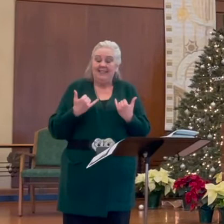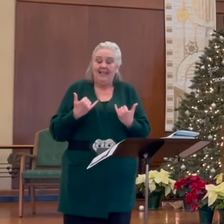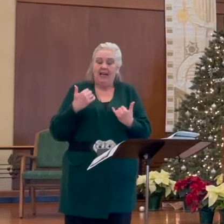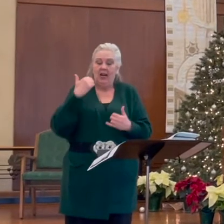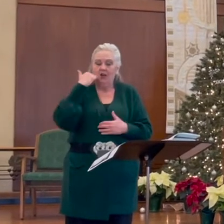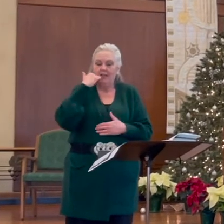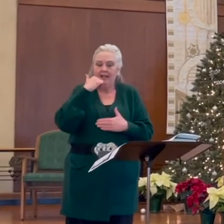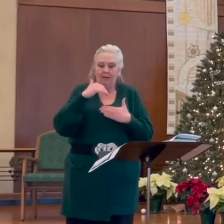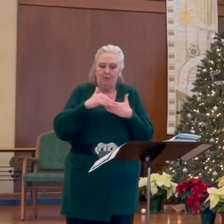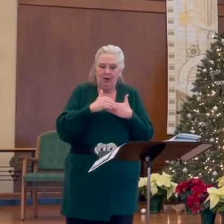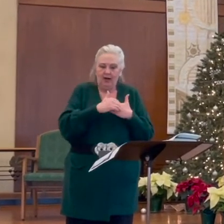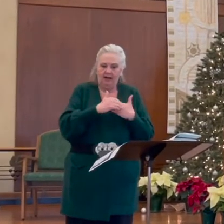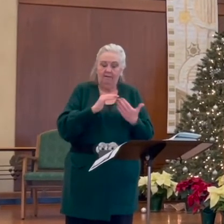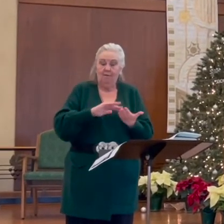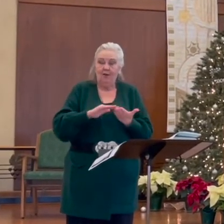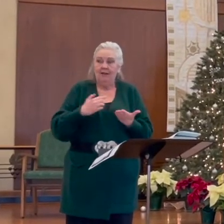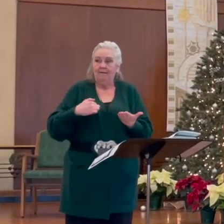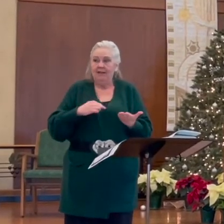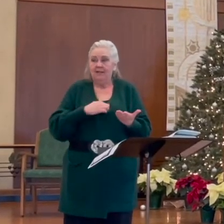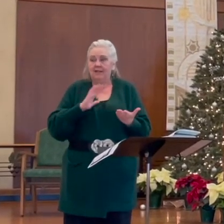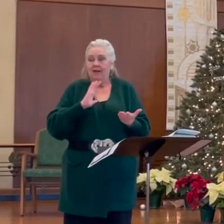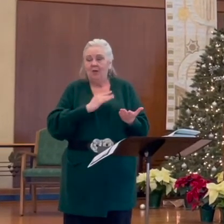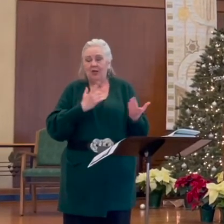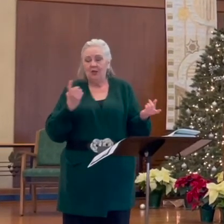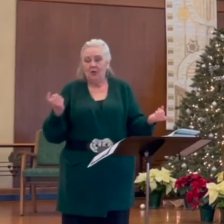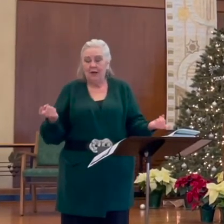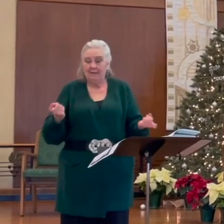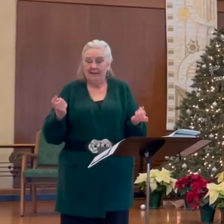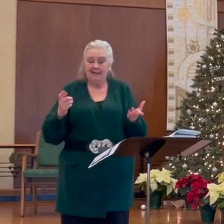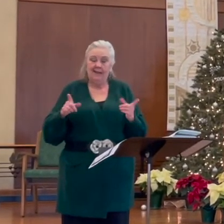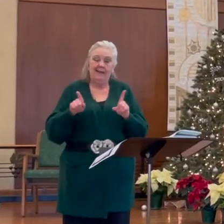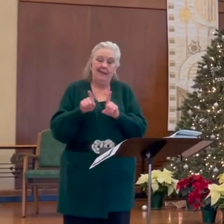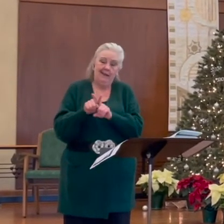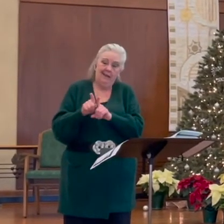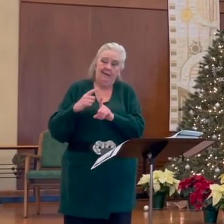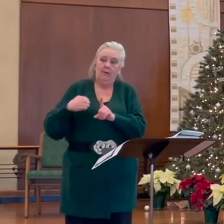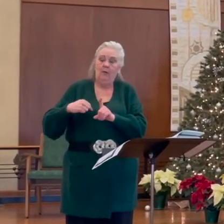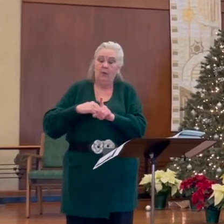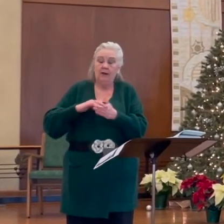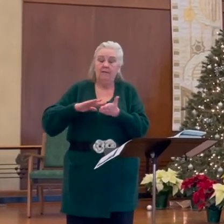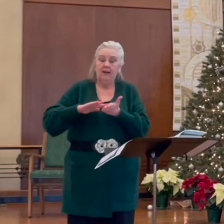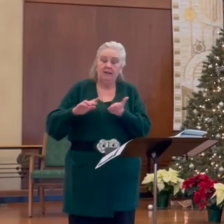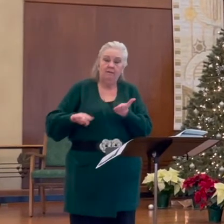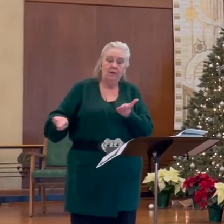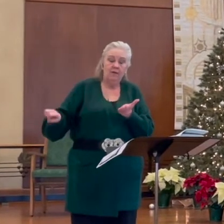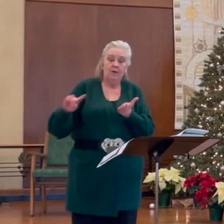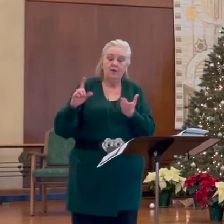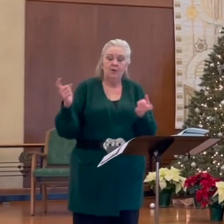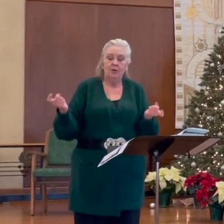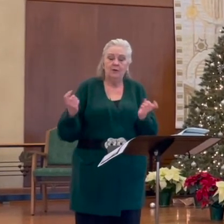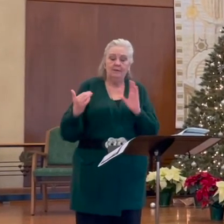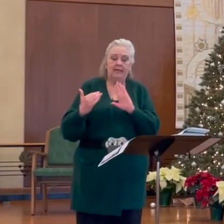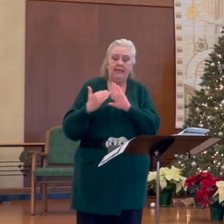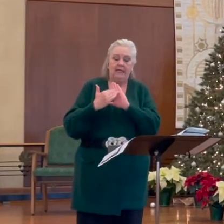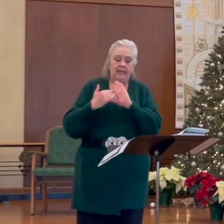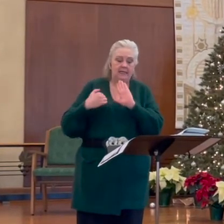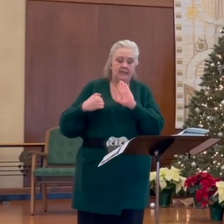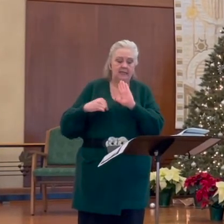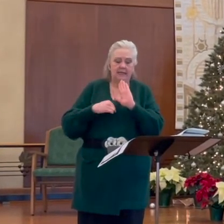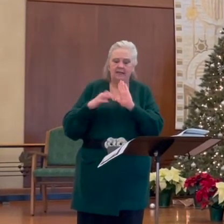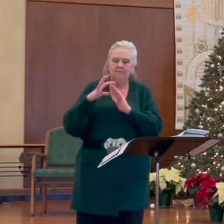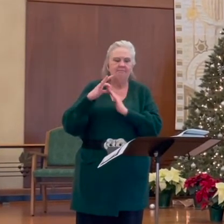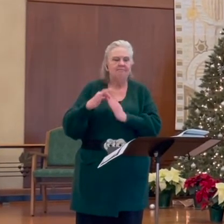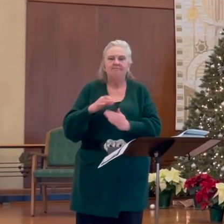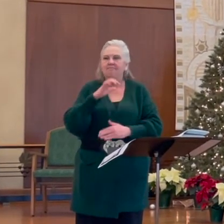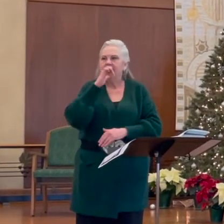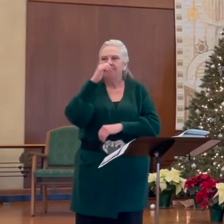daily bread, and forgive us our trespasses, as we forgive those who trespass against us. And lead us